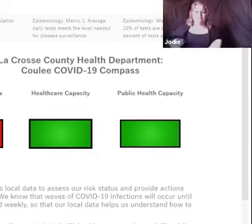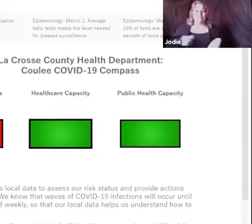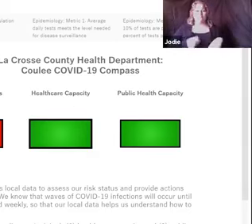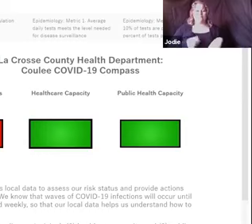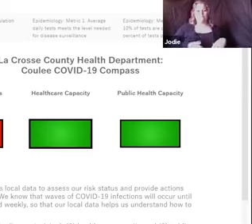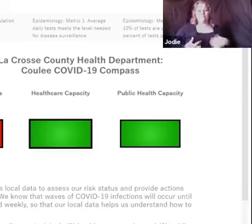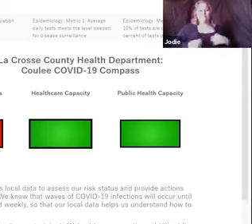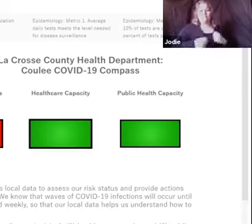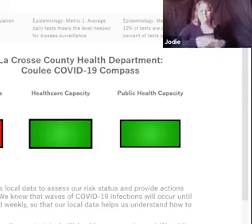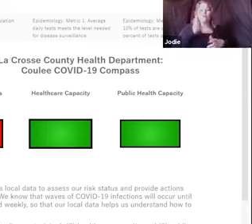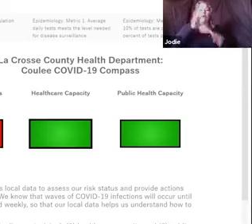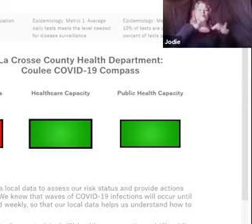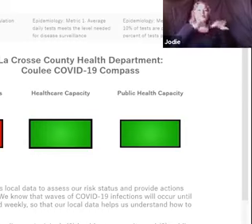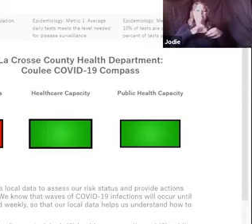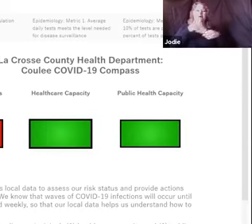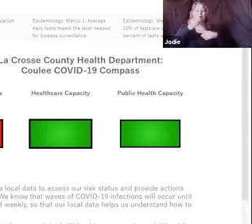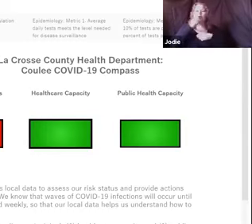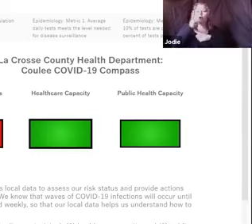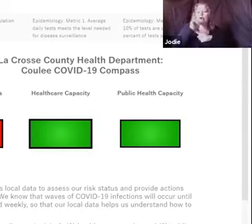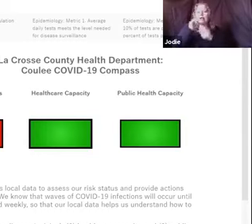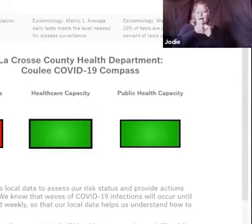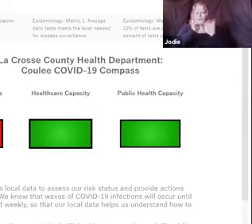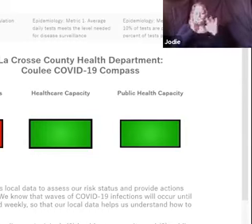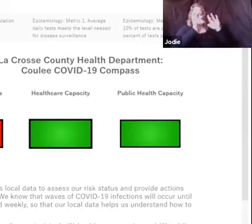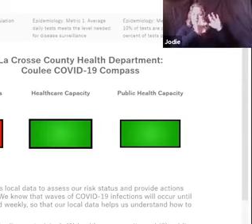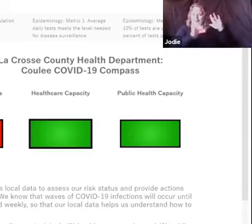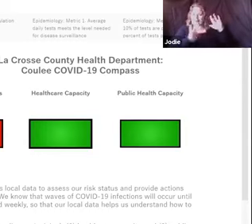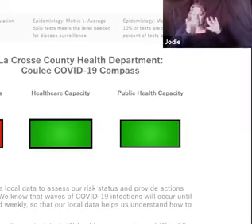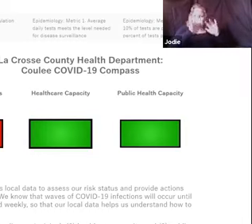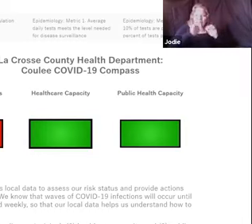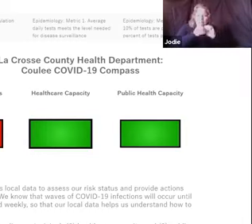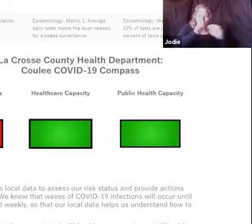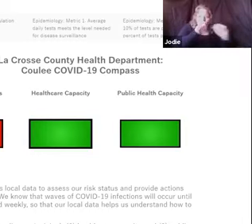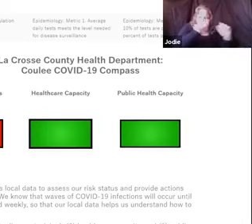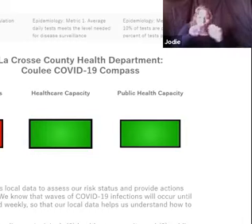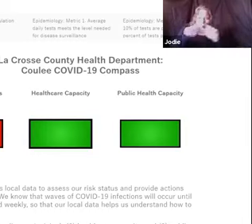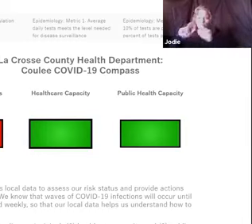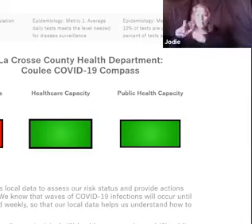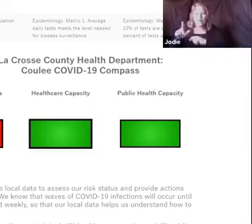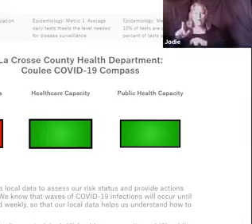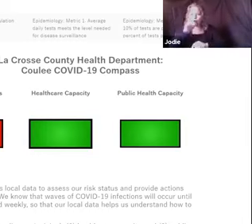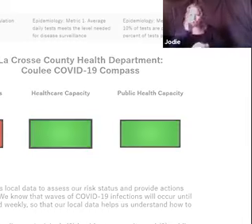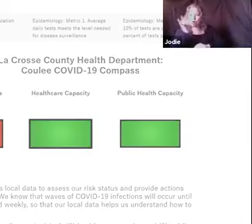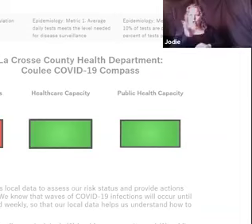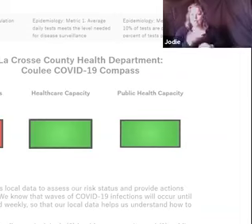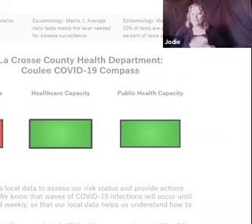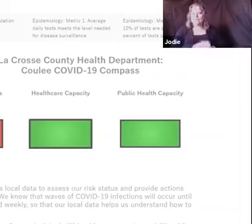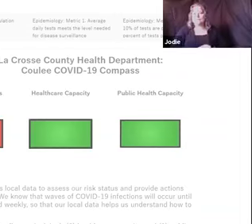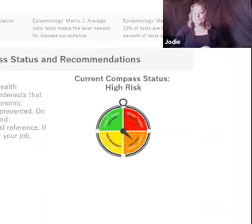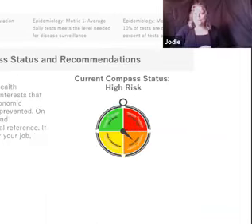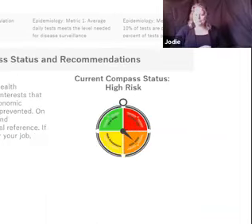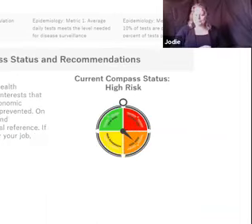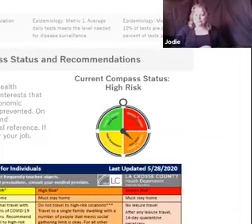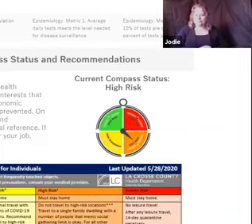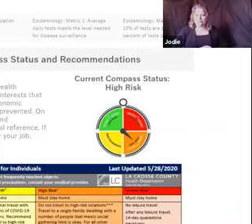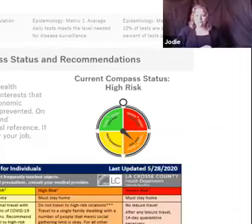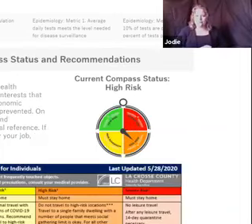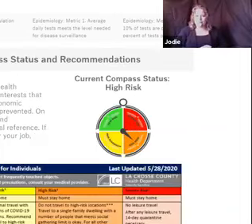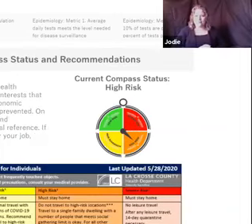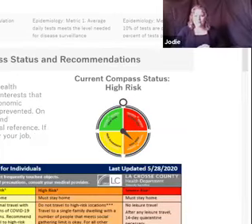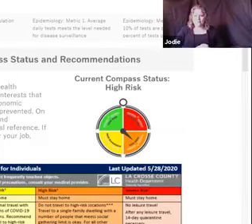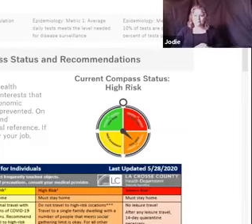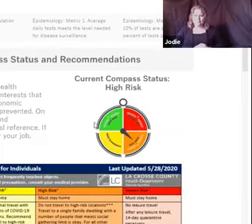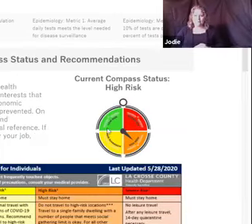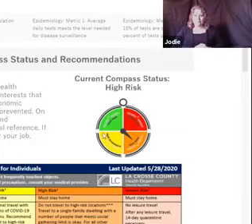people understand how to use the tool so that they can then go through it themselves. The second page is